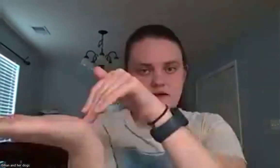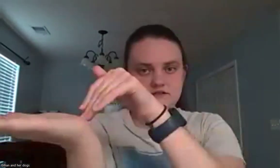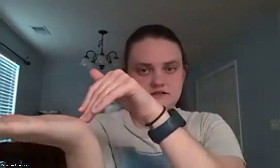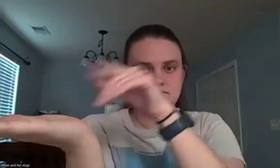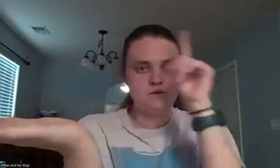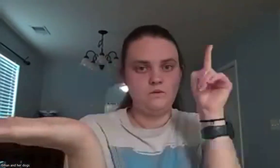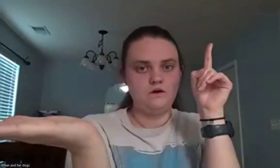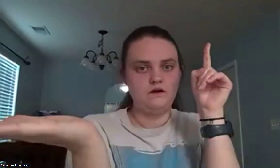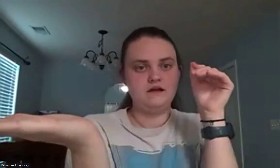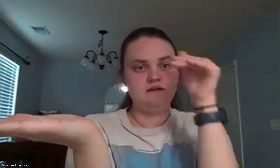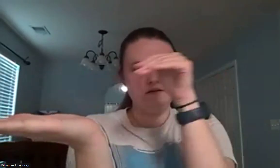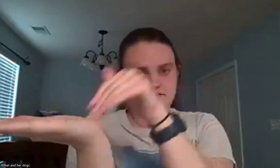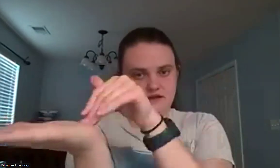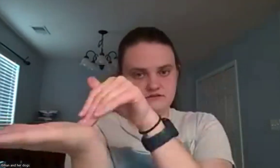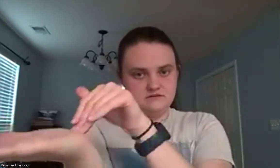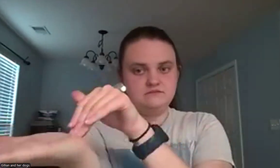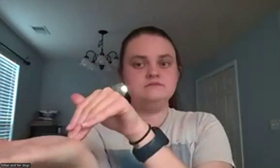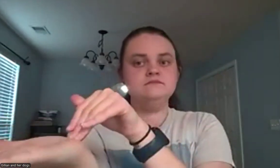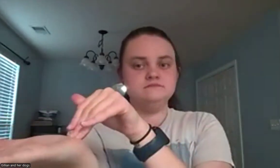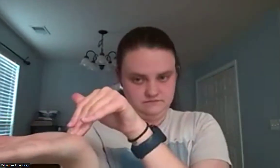1,000, 1,000,